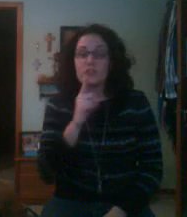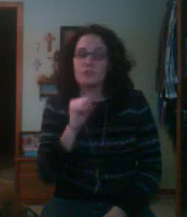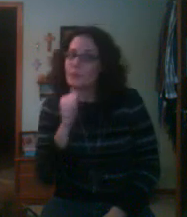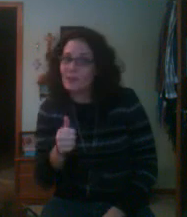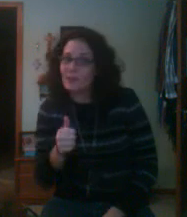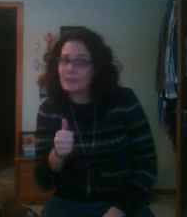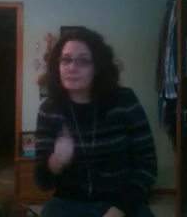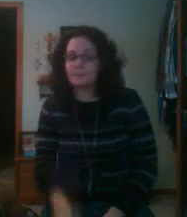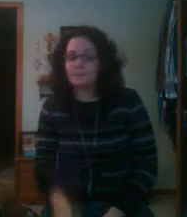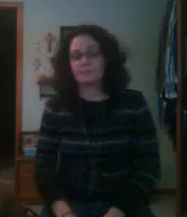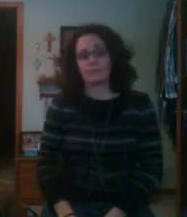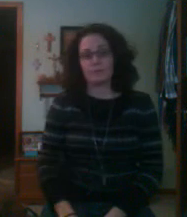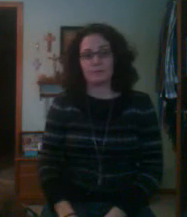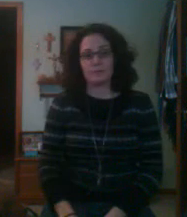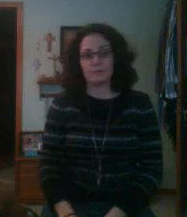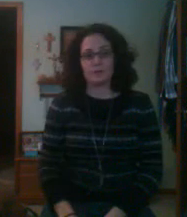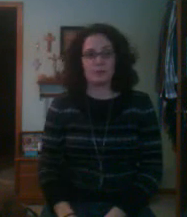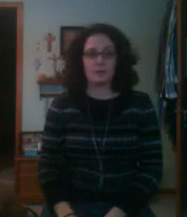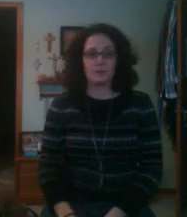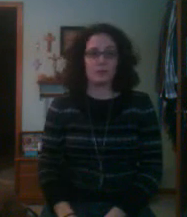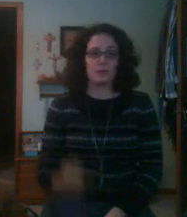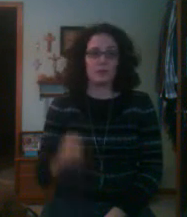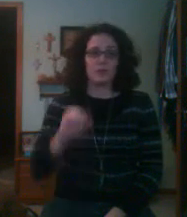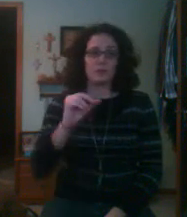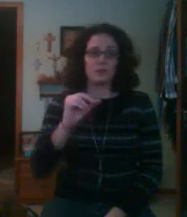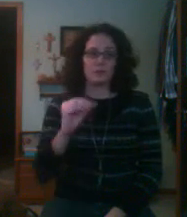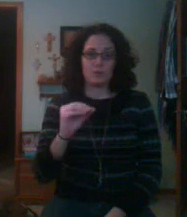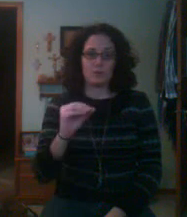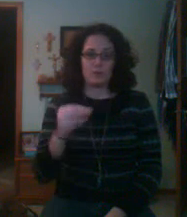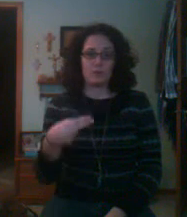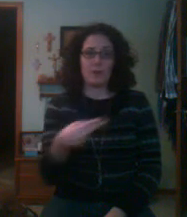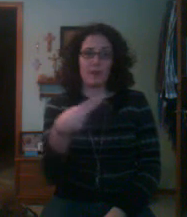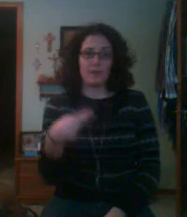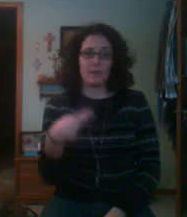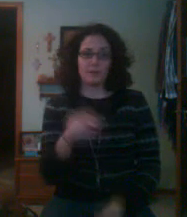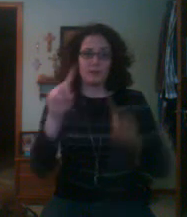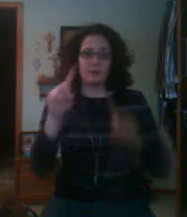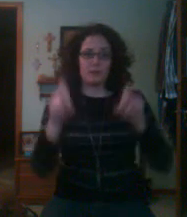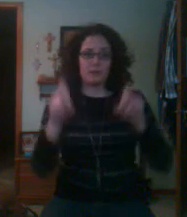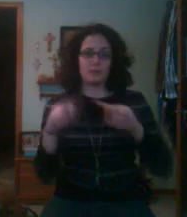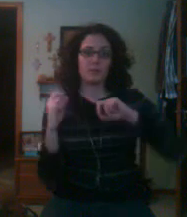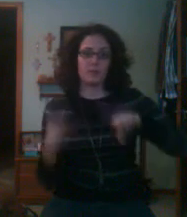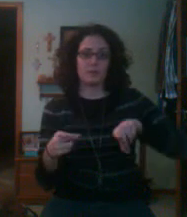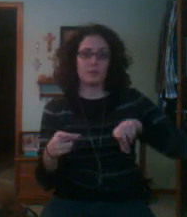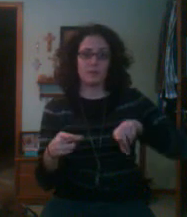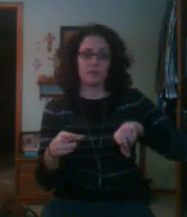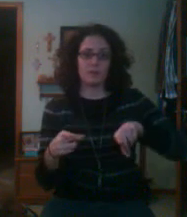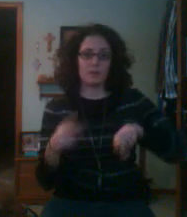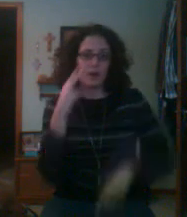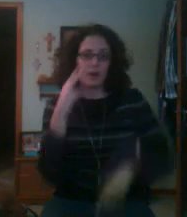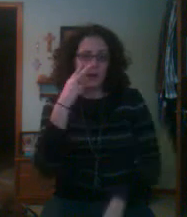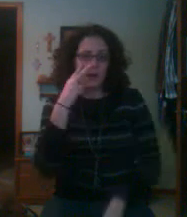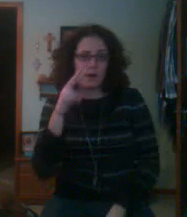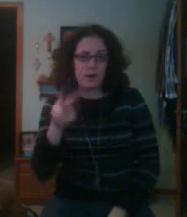Okay, so a hypothesis in general is a testable answer based on your observations. So our hypothesis,